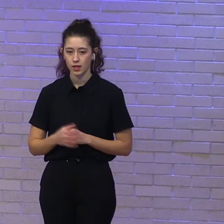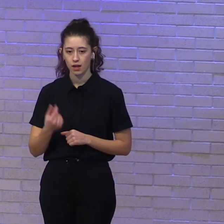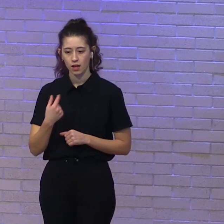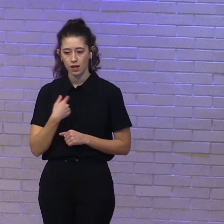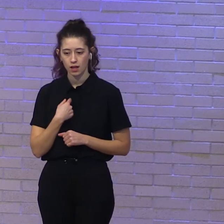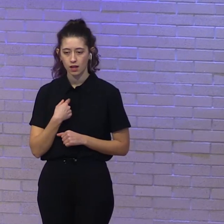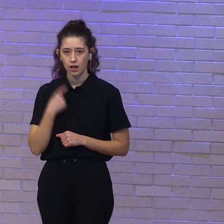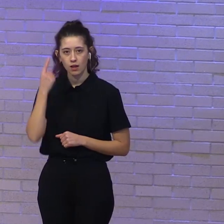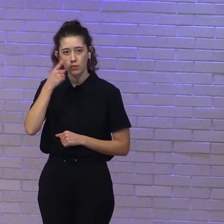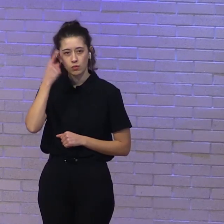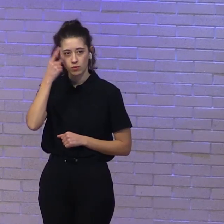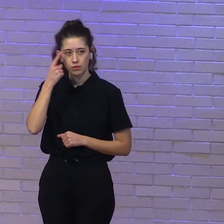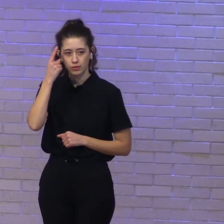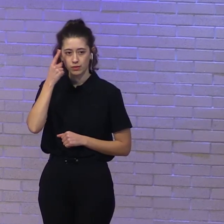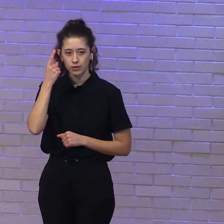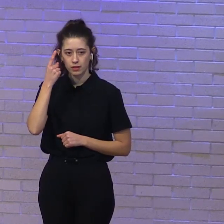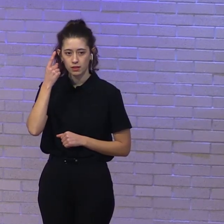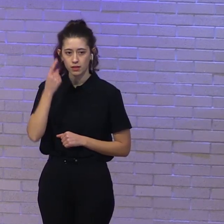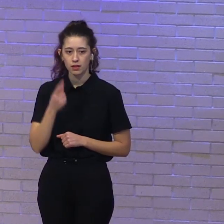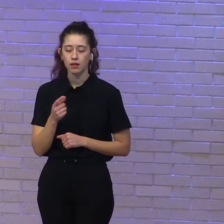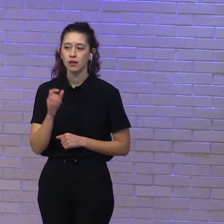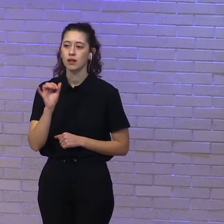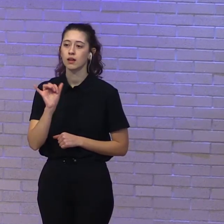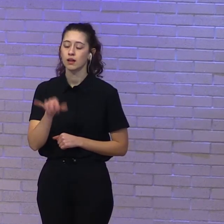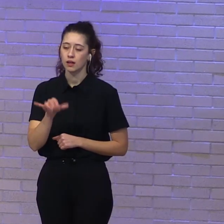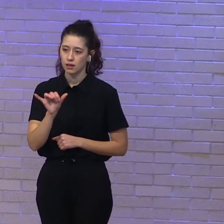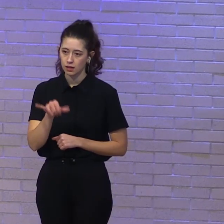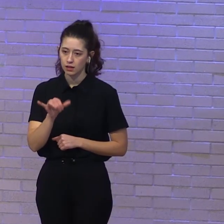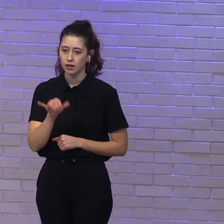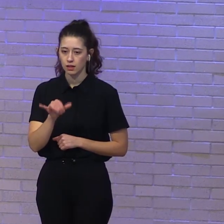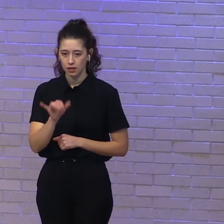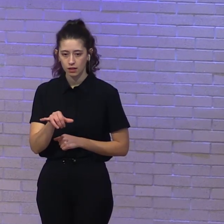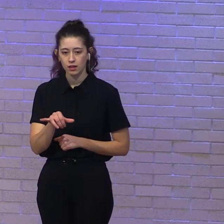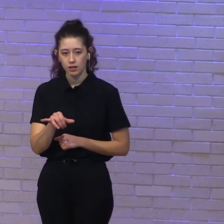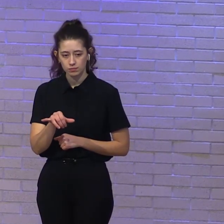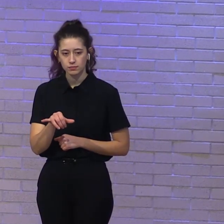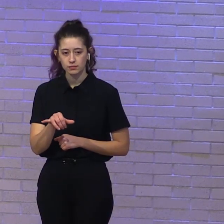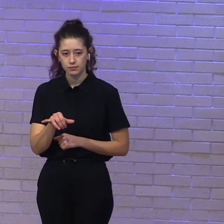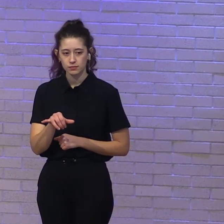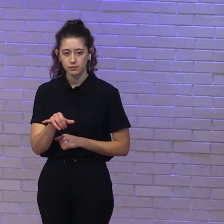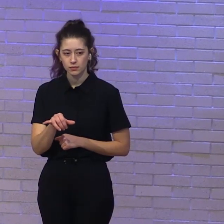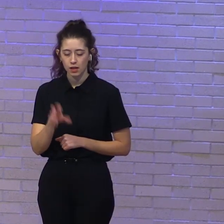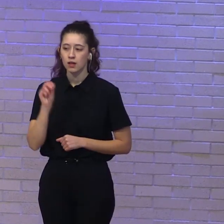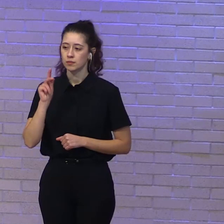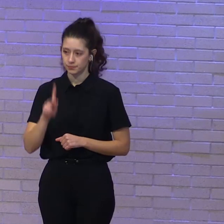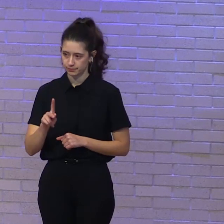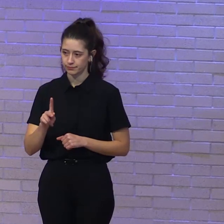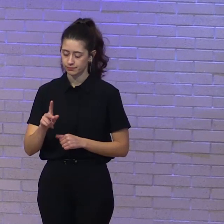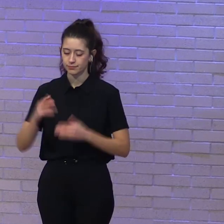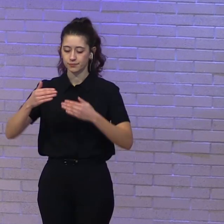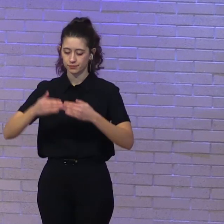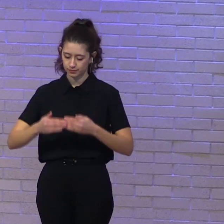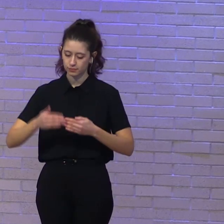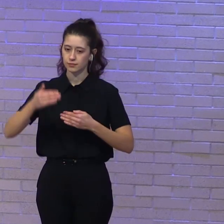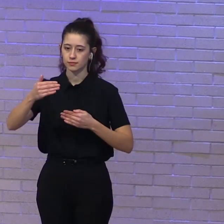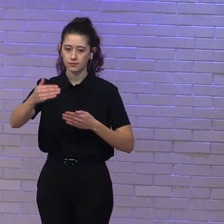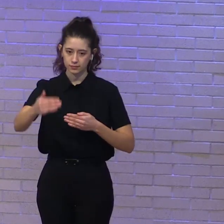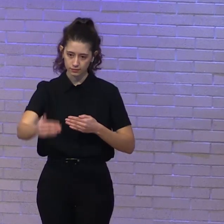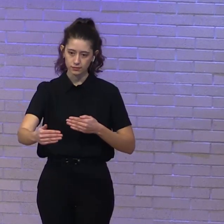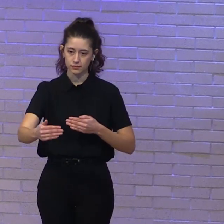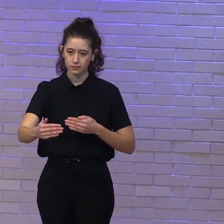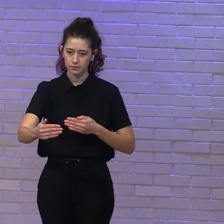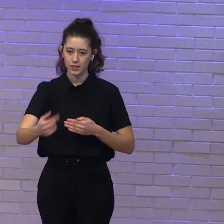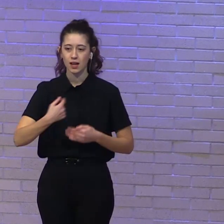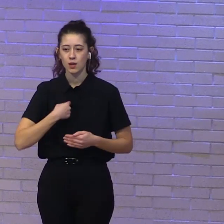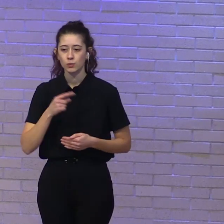feeling at the time. And I kind of realized going forward that I wanted to spend more time connected